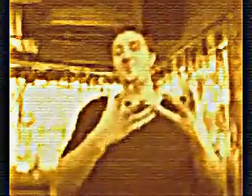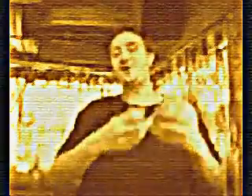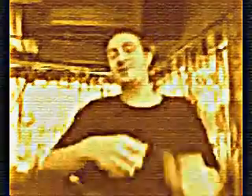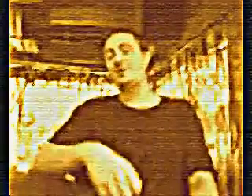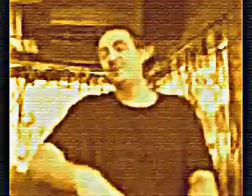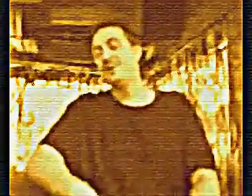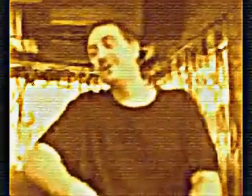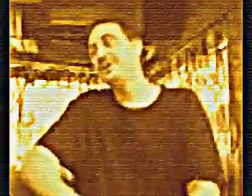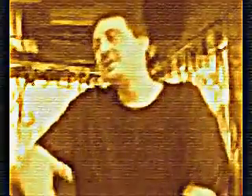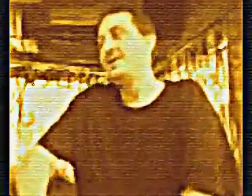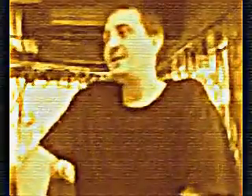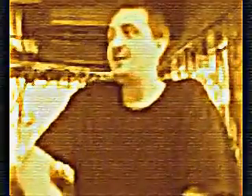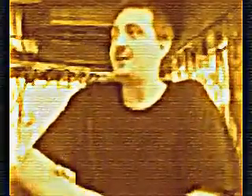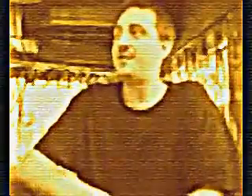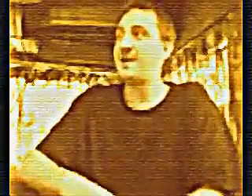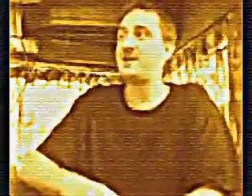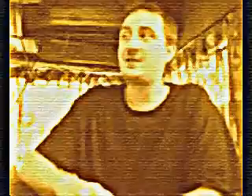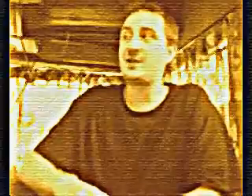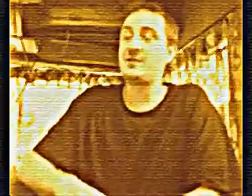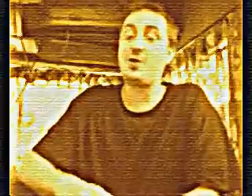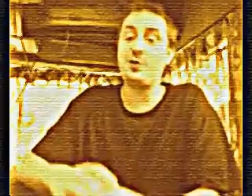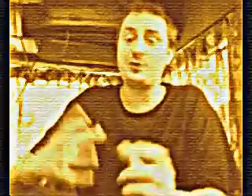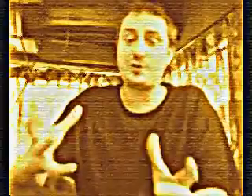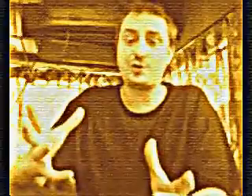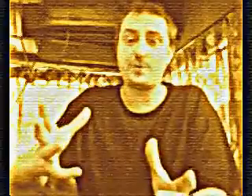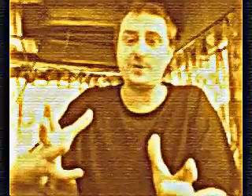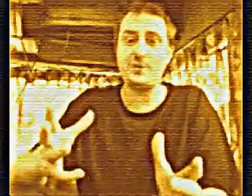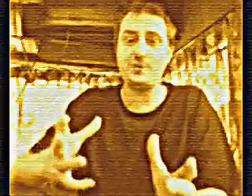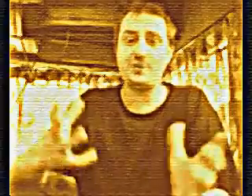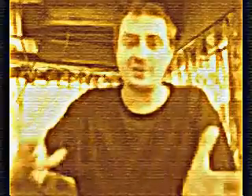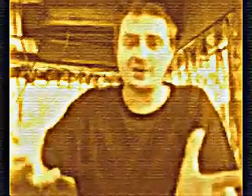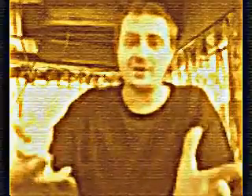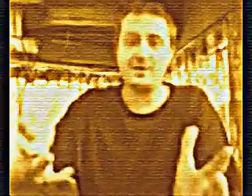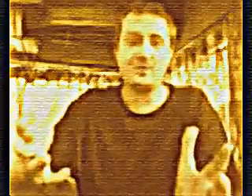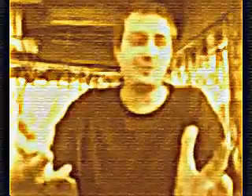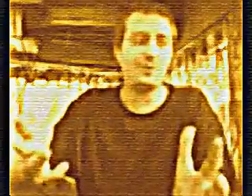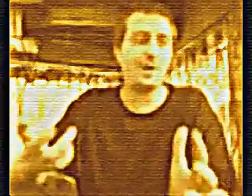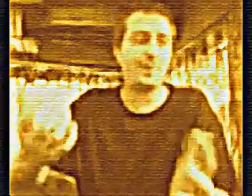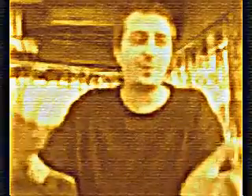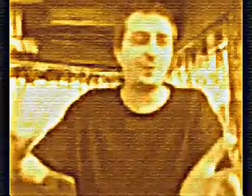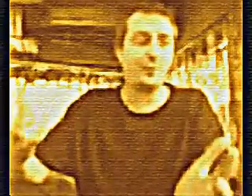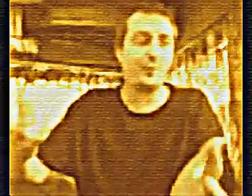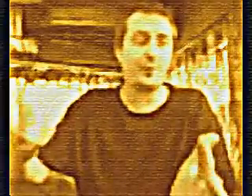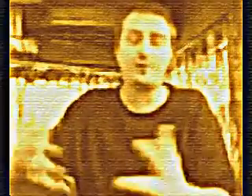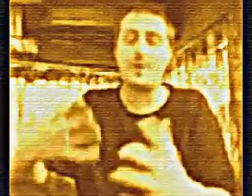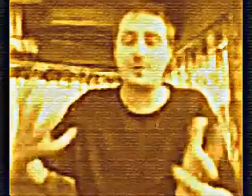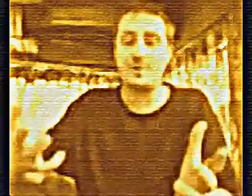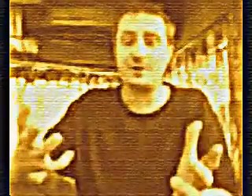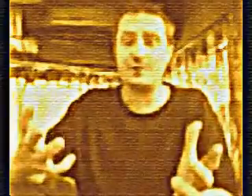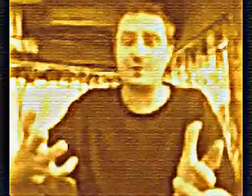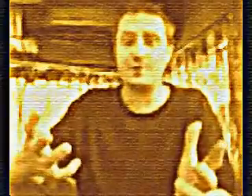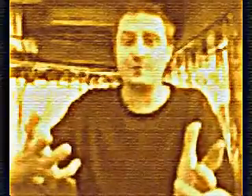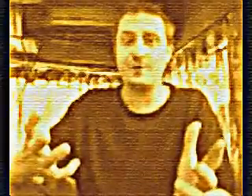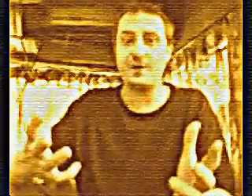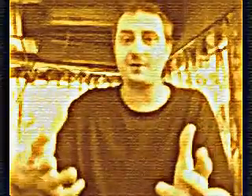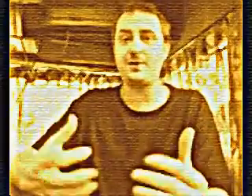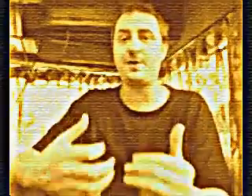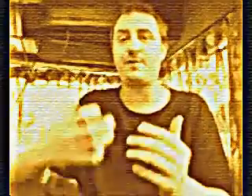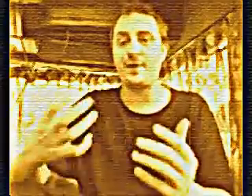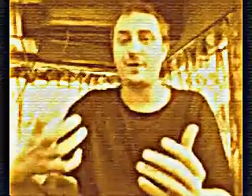better advance Kentucky as a whole, to contribute to society, to have personal fulfillment, to be able to make their own enough income